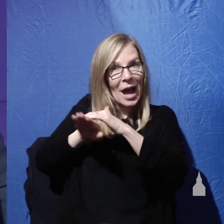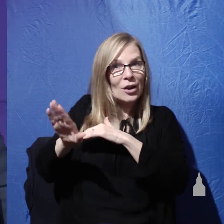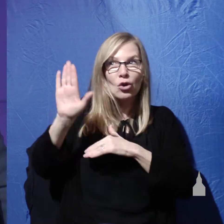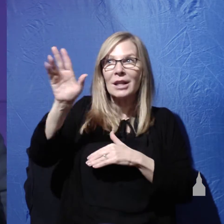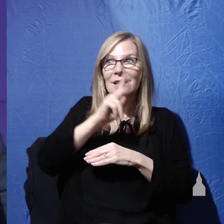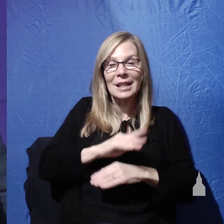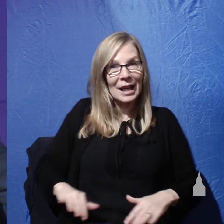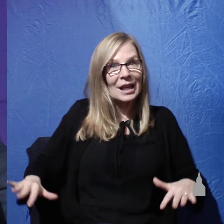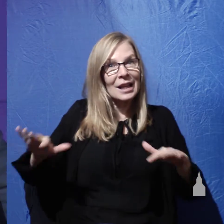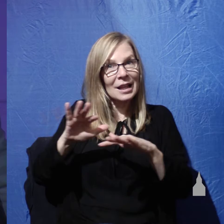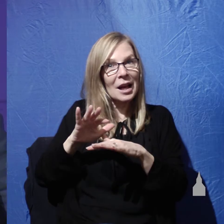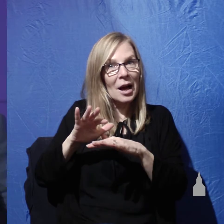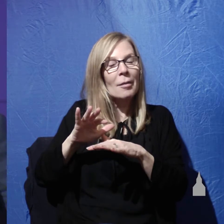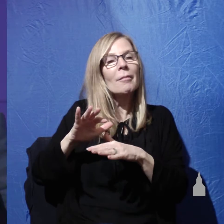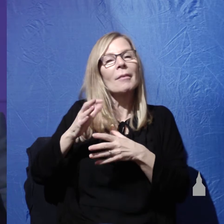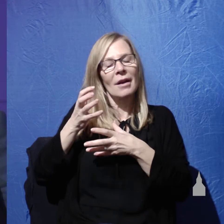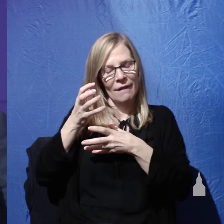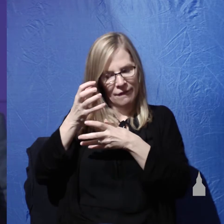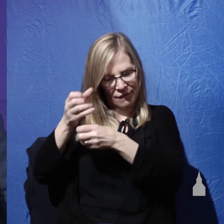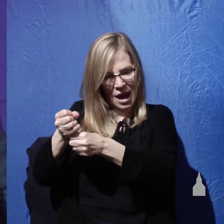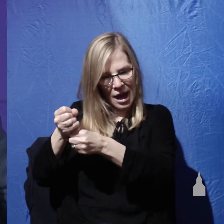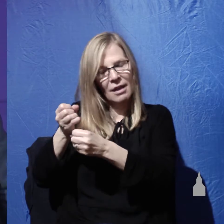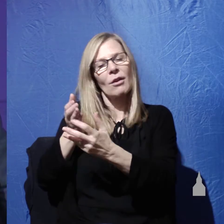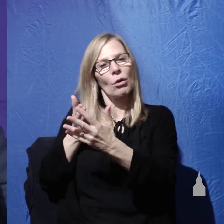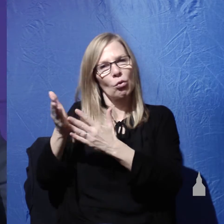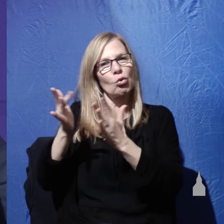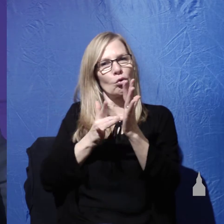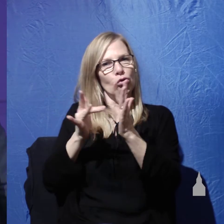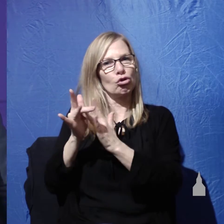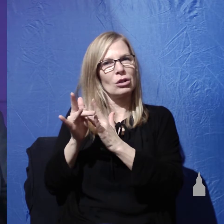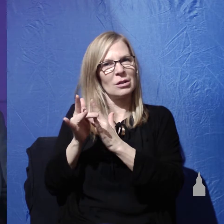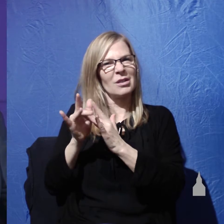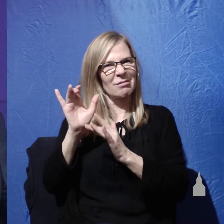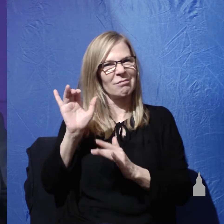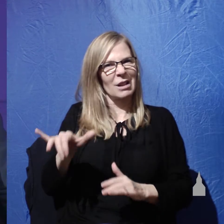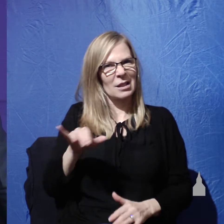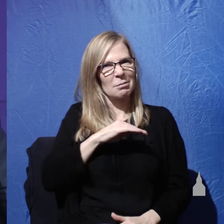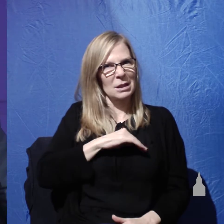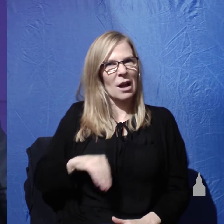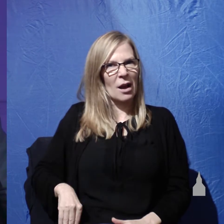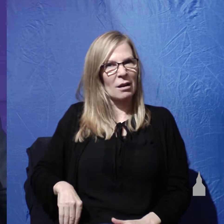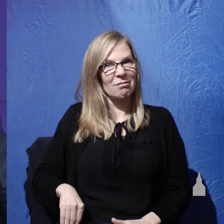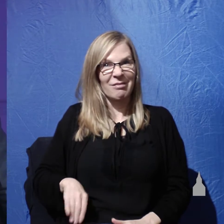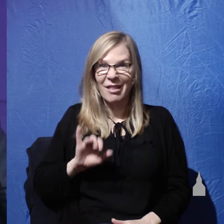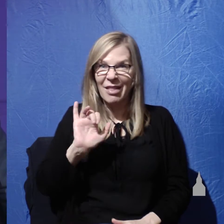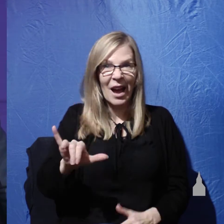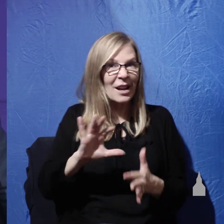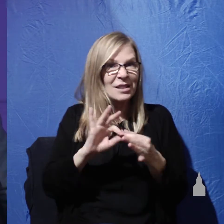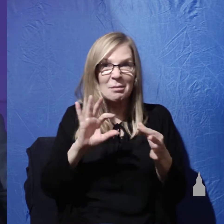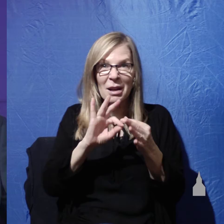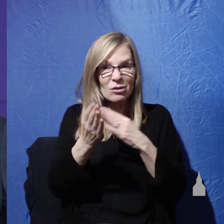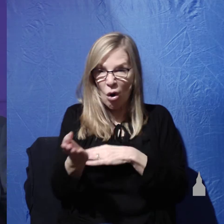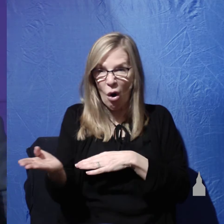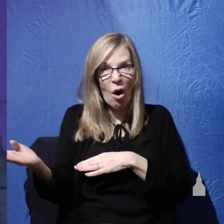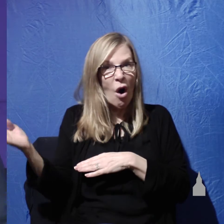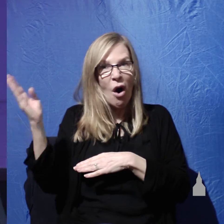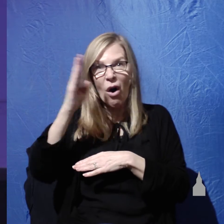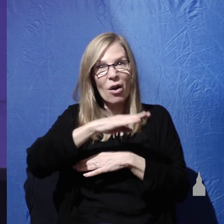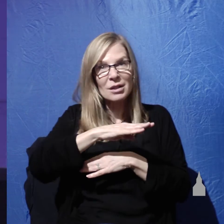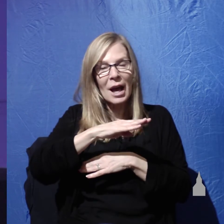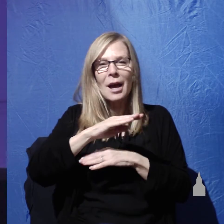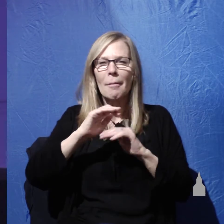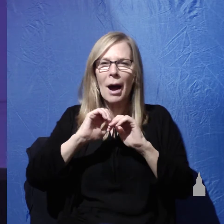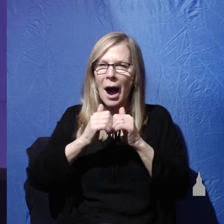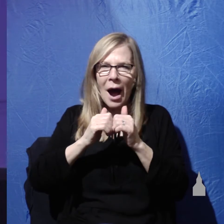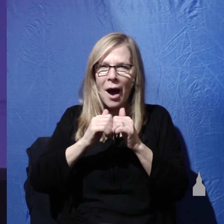kingdom is by faith in Jesus as Messiah. That's been Paul's message all day. He did this by showing them